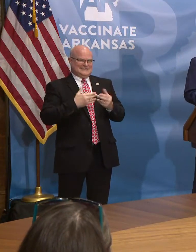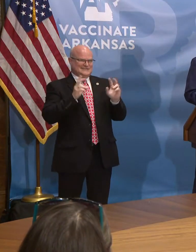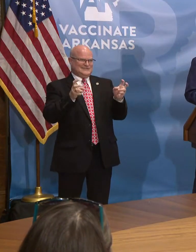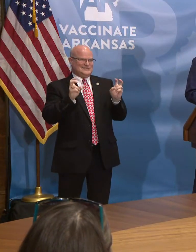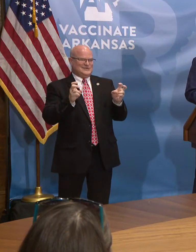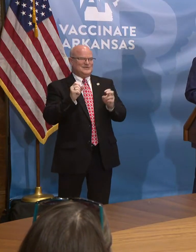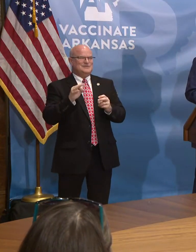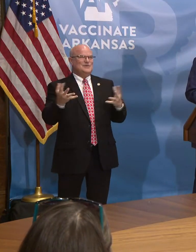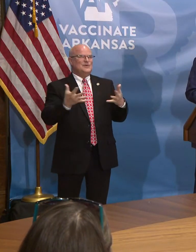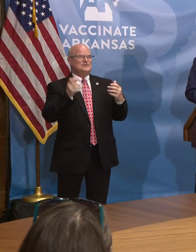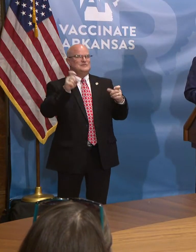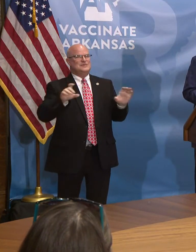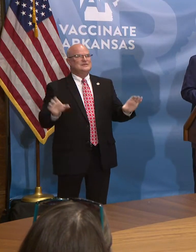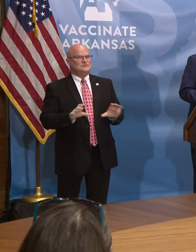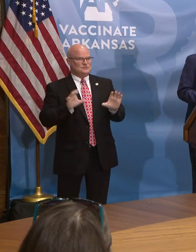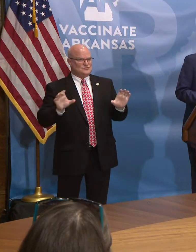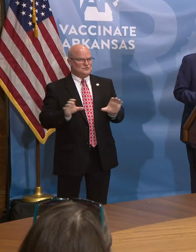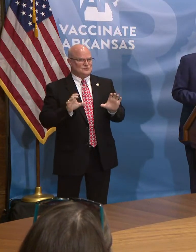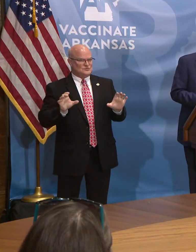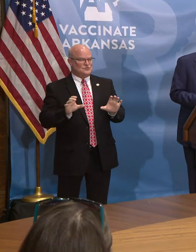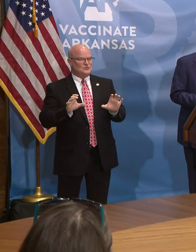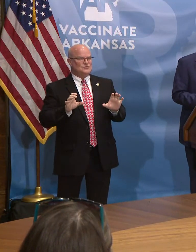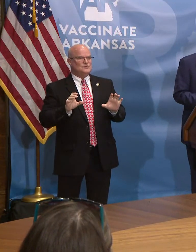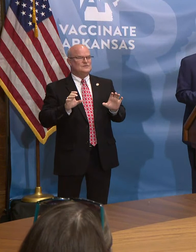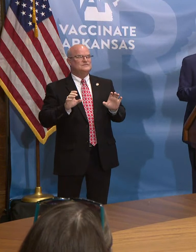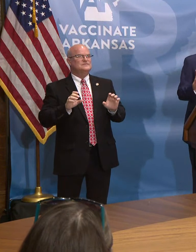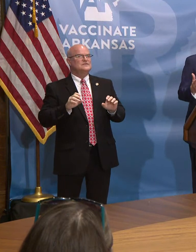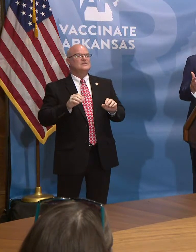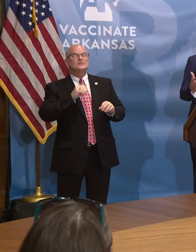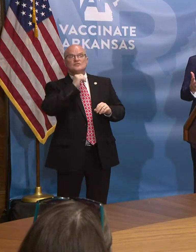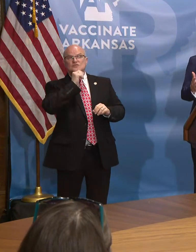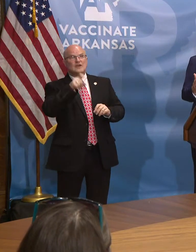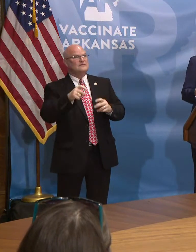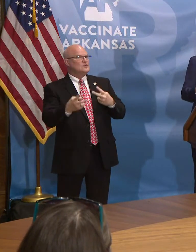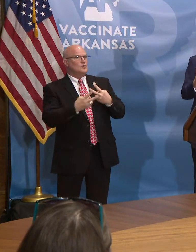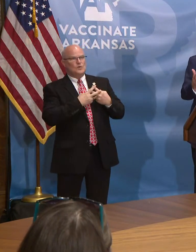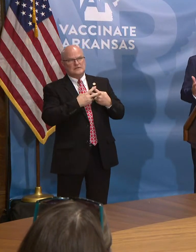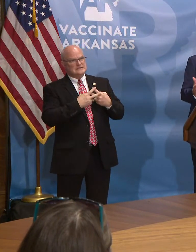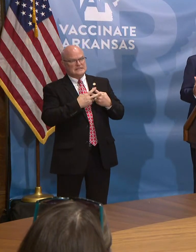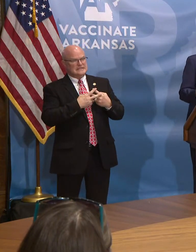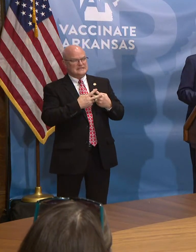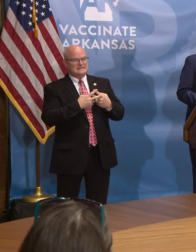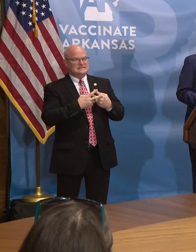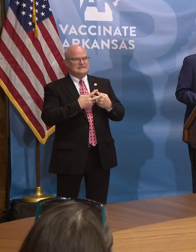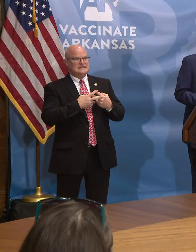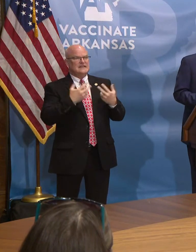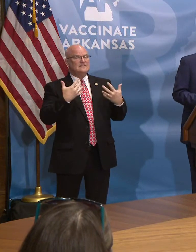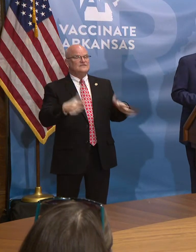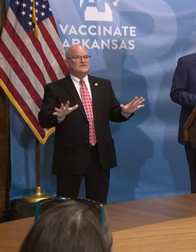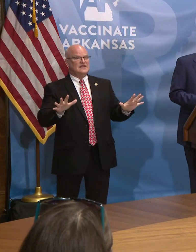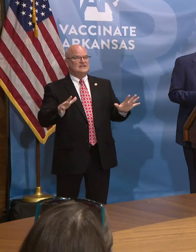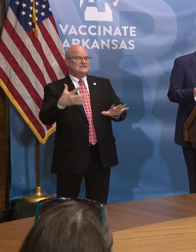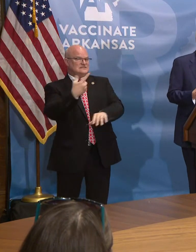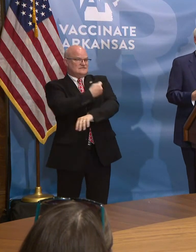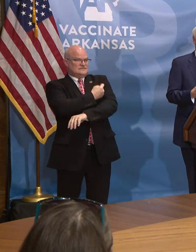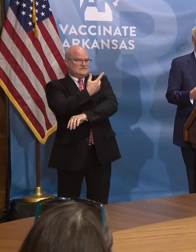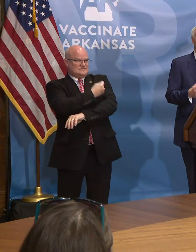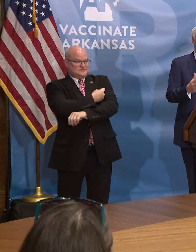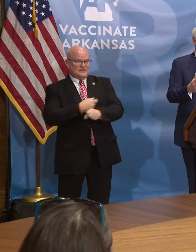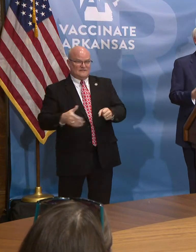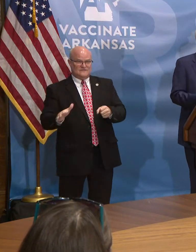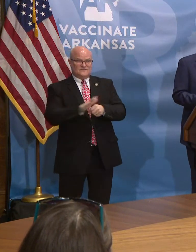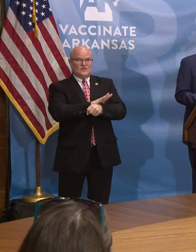terms of what you have to do. In terms of you don't have to quarantine if you've been